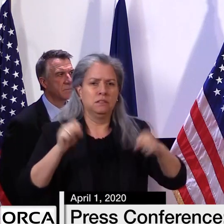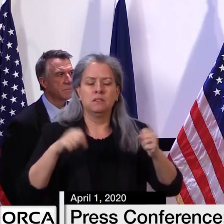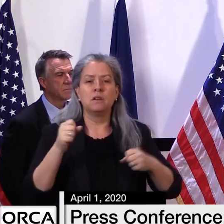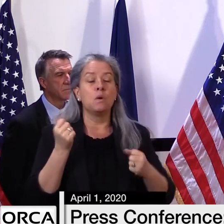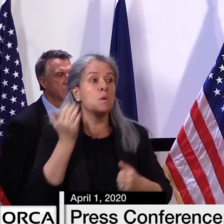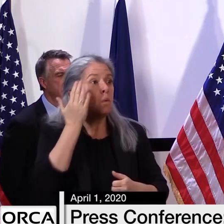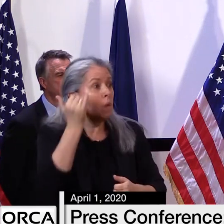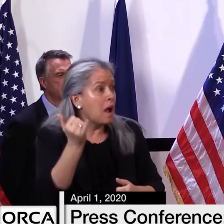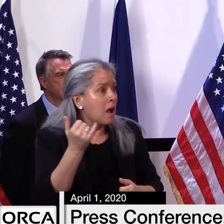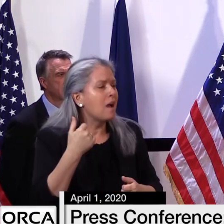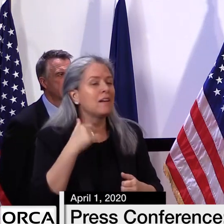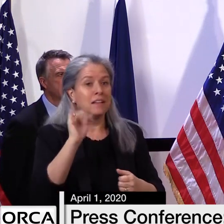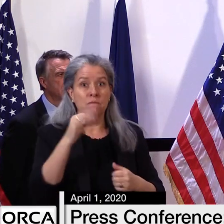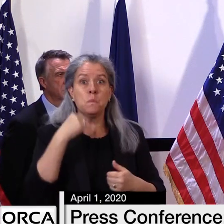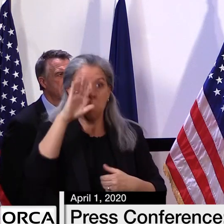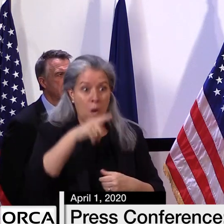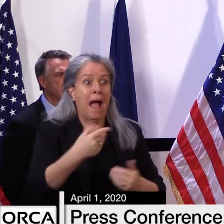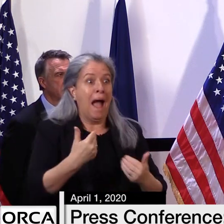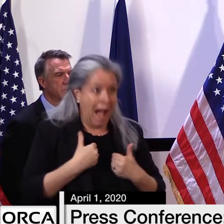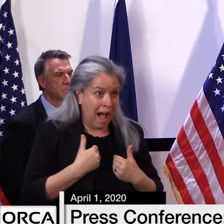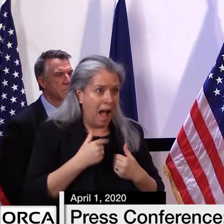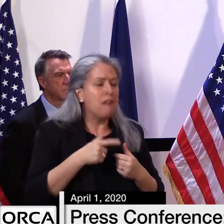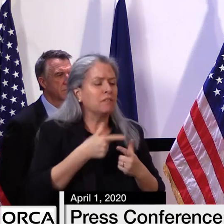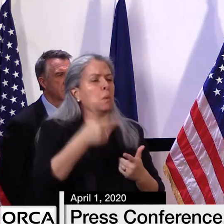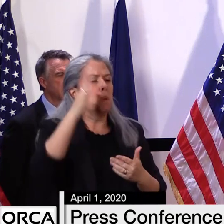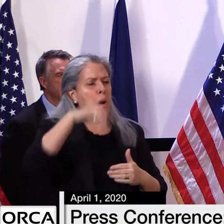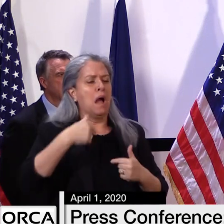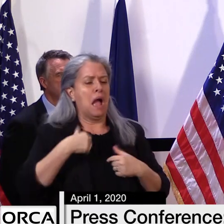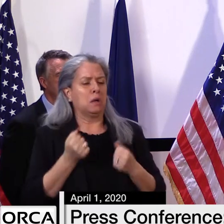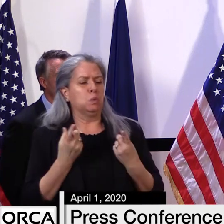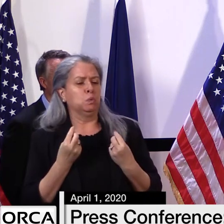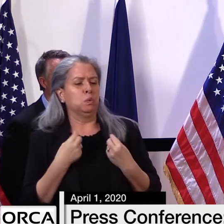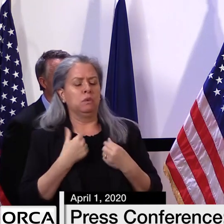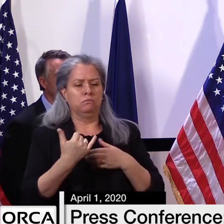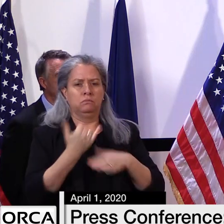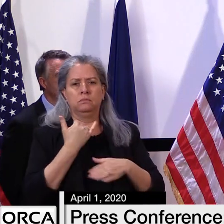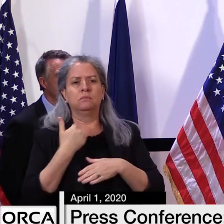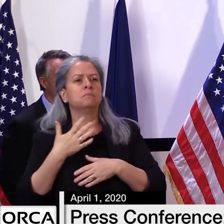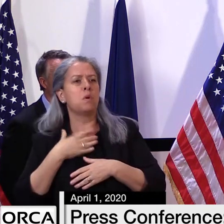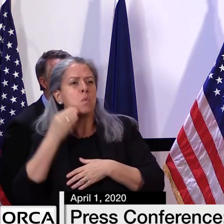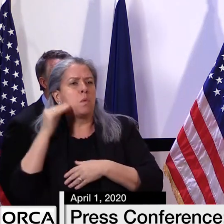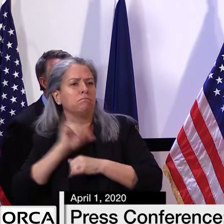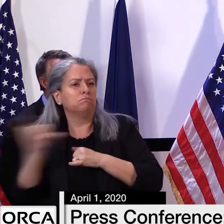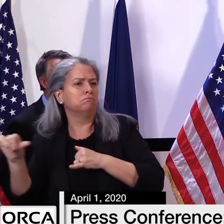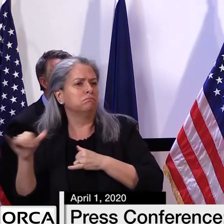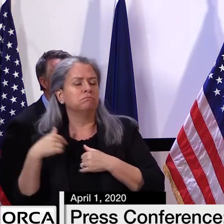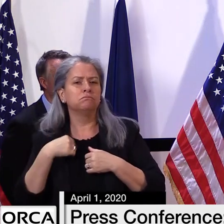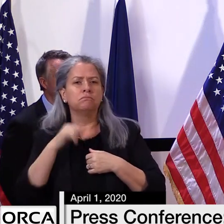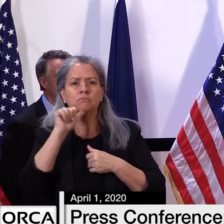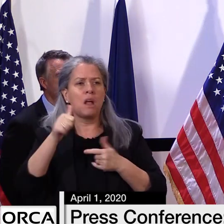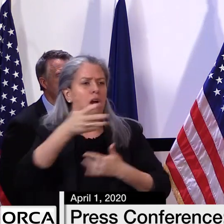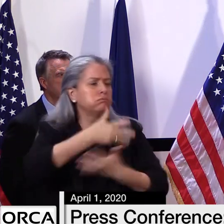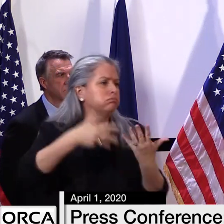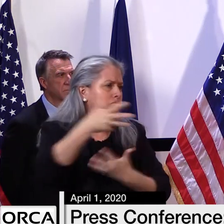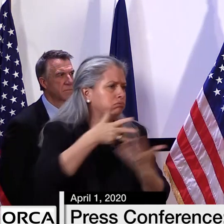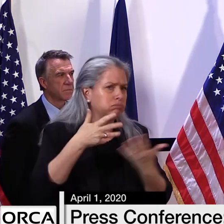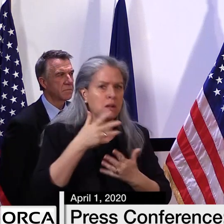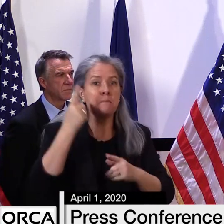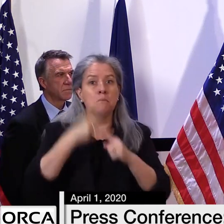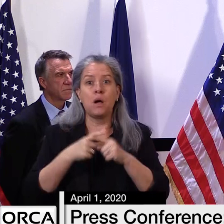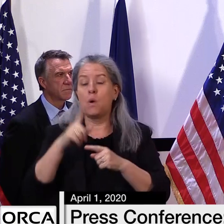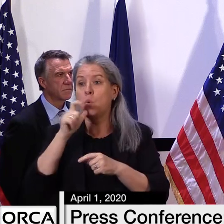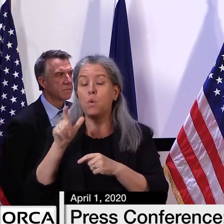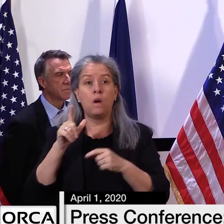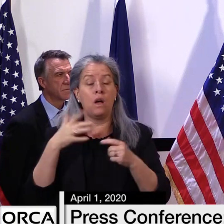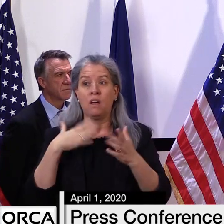sure that those who have the condition know they have it and can properly isolate themselves, and that those they've been in contact